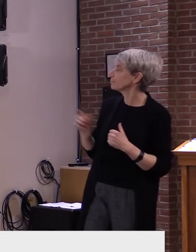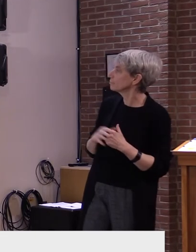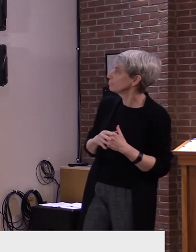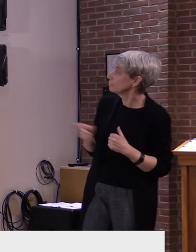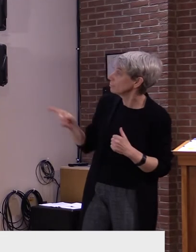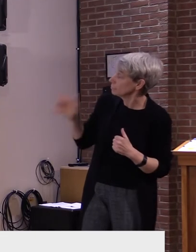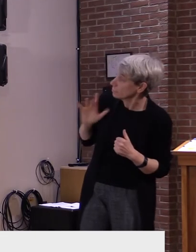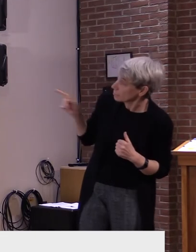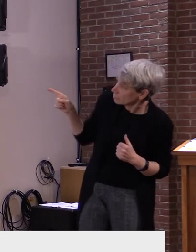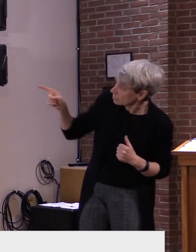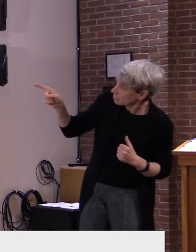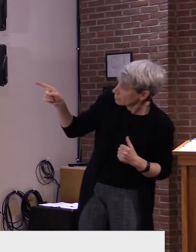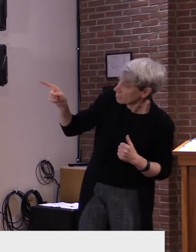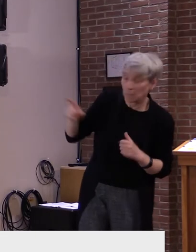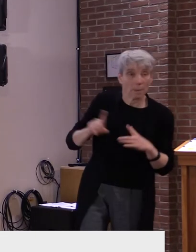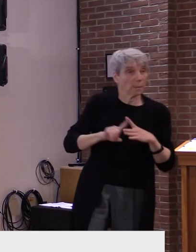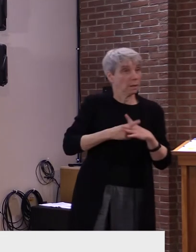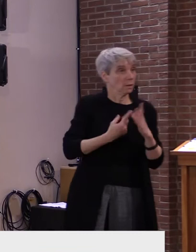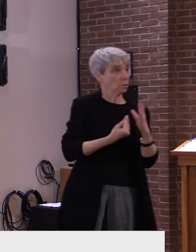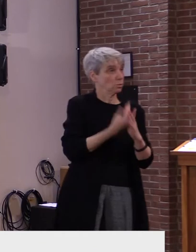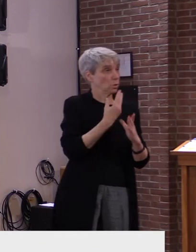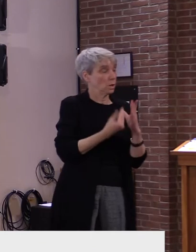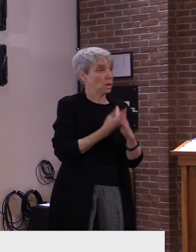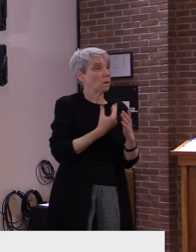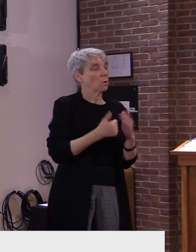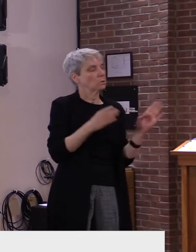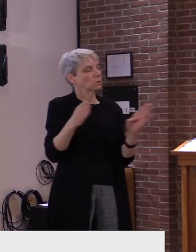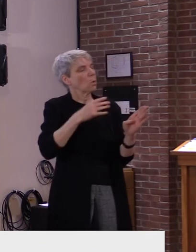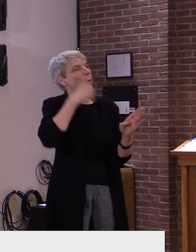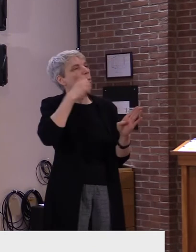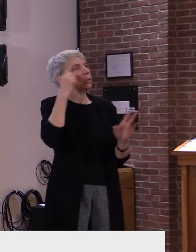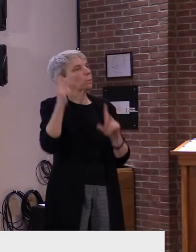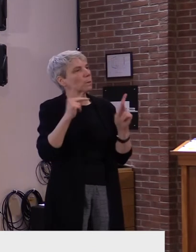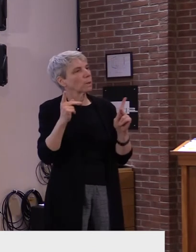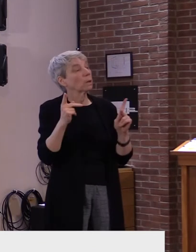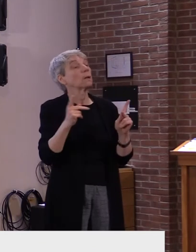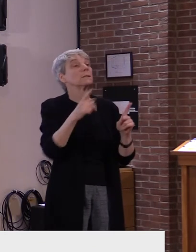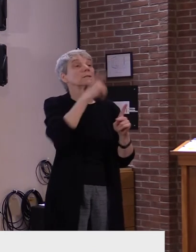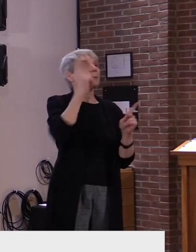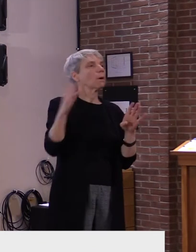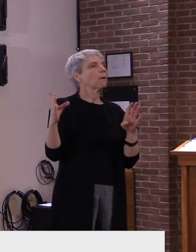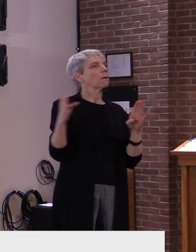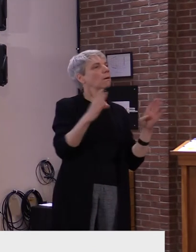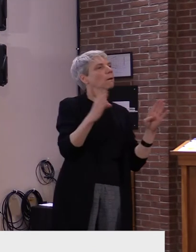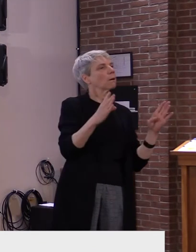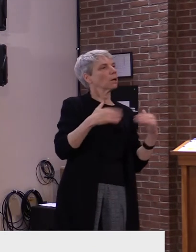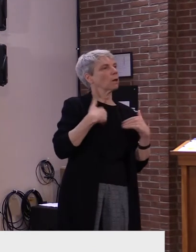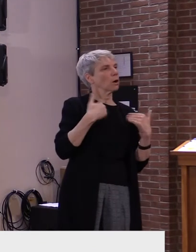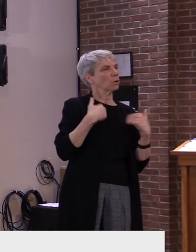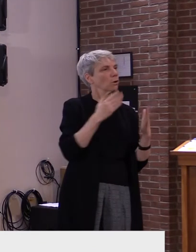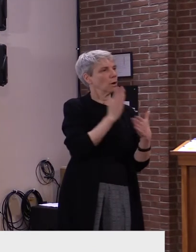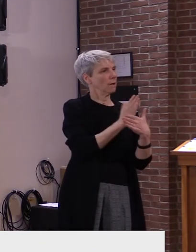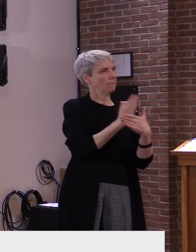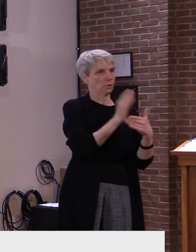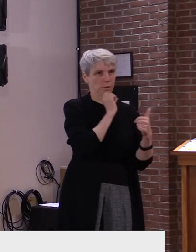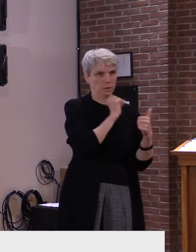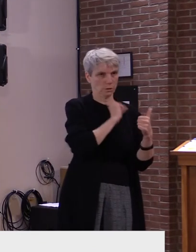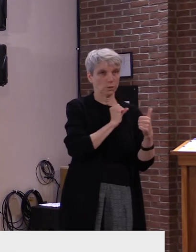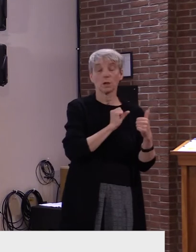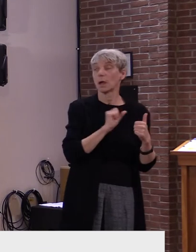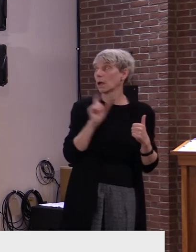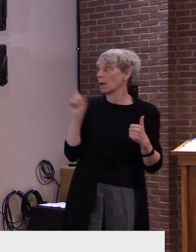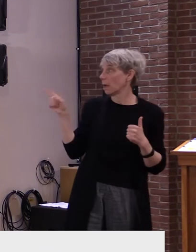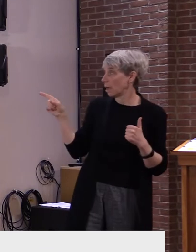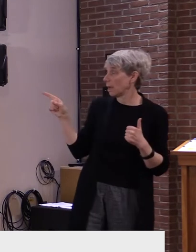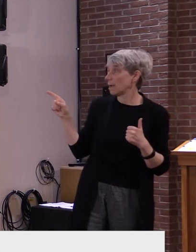that earlier in the pandemic the ages were higher they got lower during the summer but again i want to point out that even on this metric there's